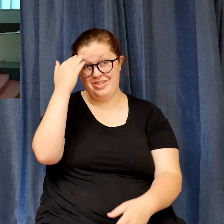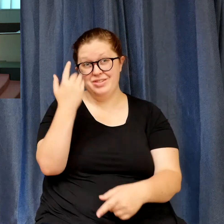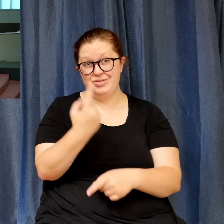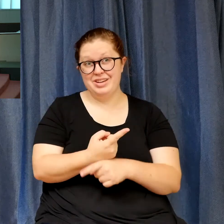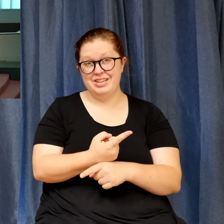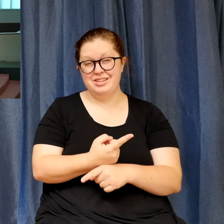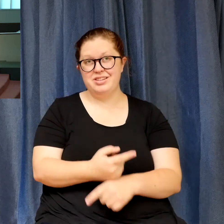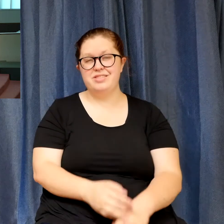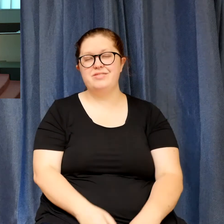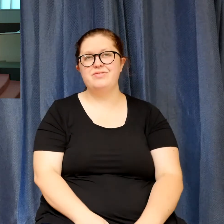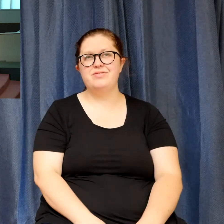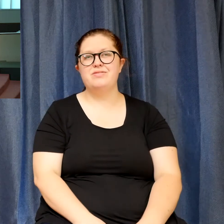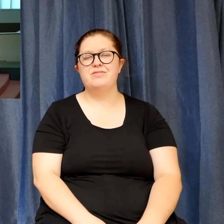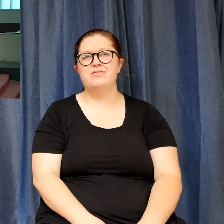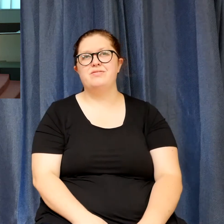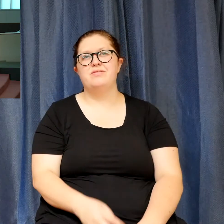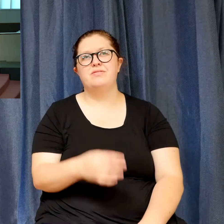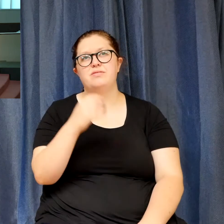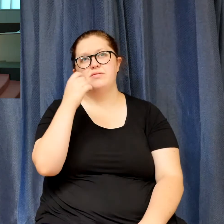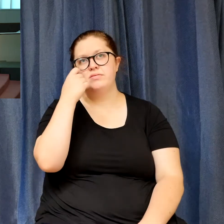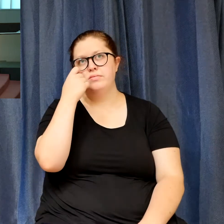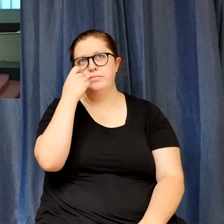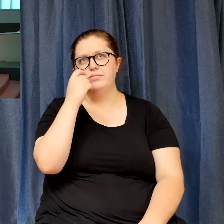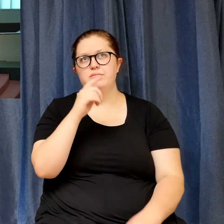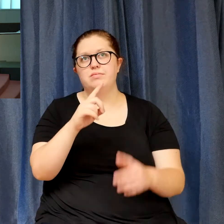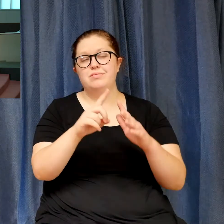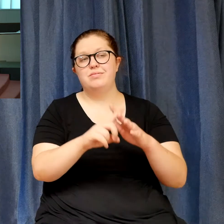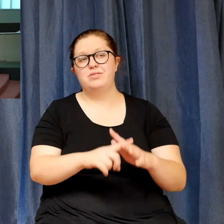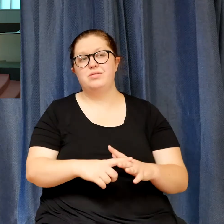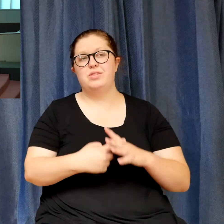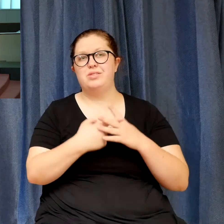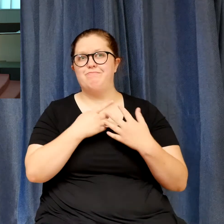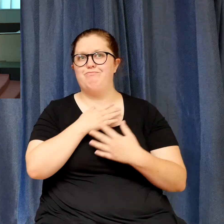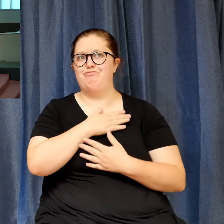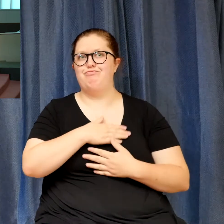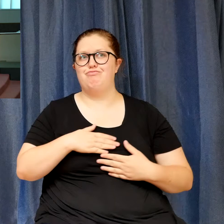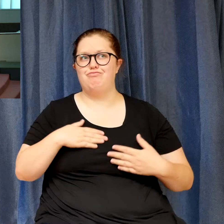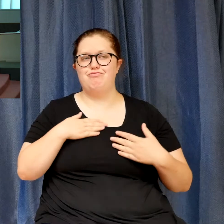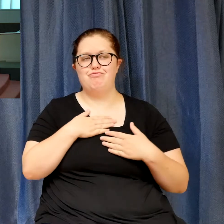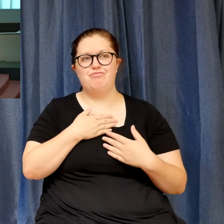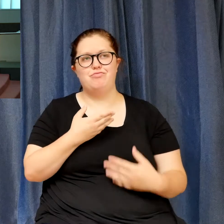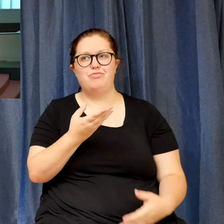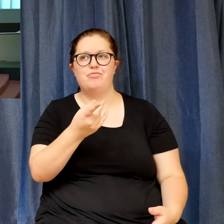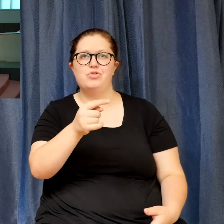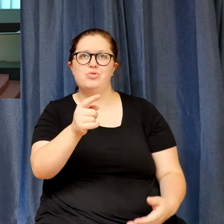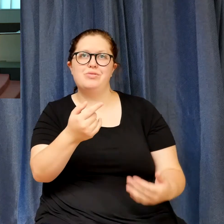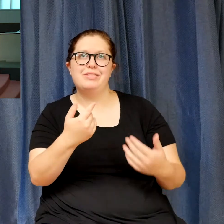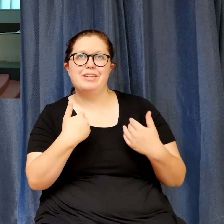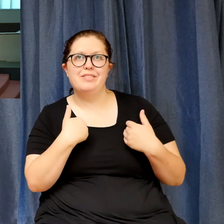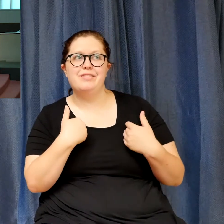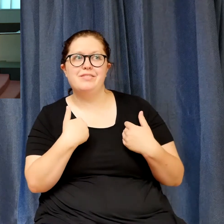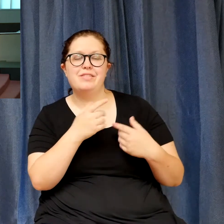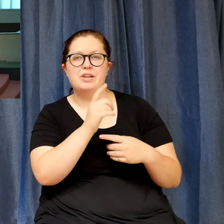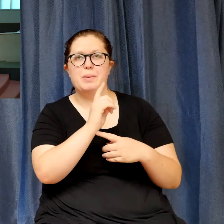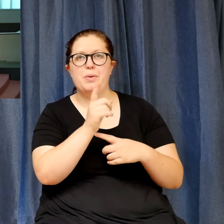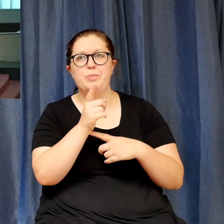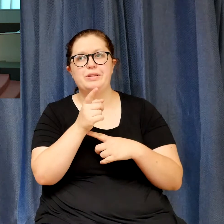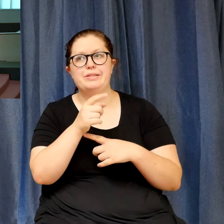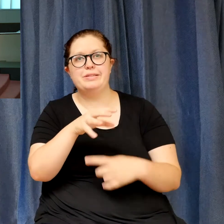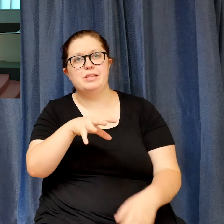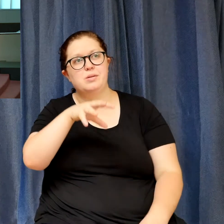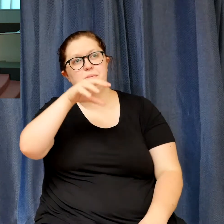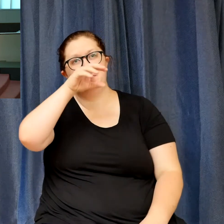But you know, when it gets close, you start really appreciating what you have. You know, the moments, the